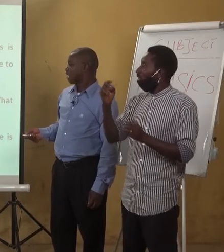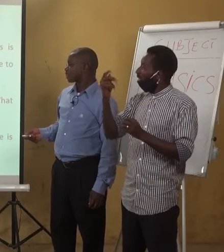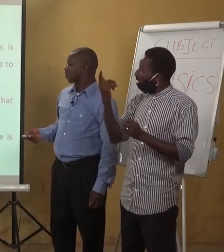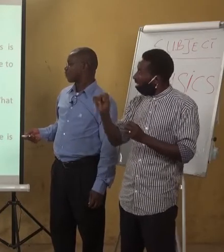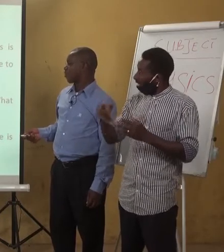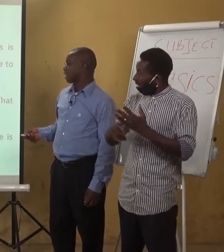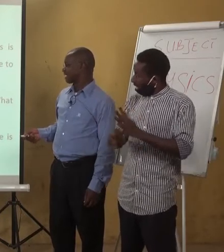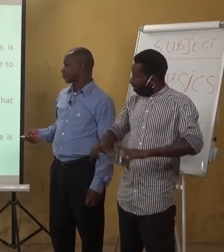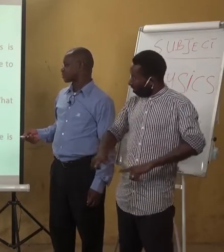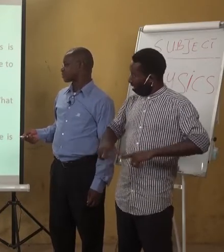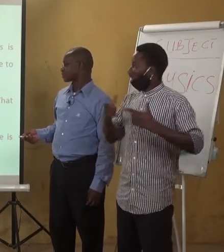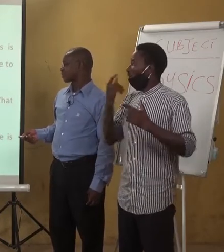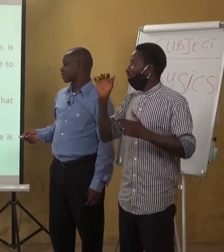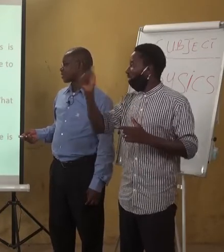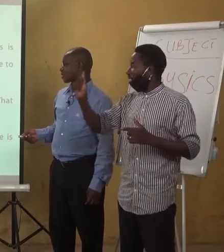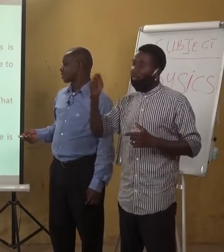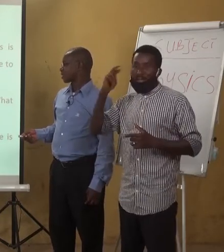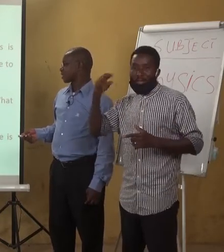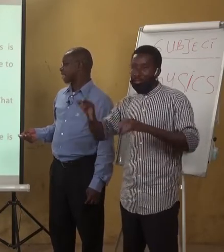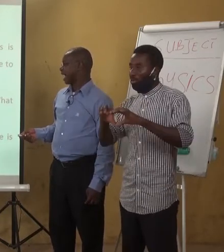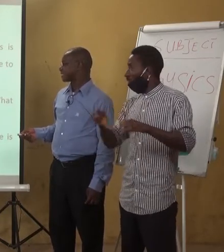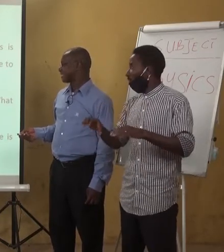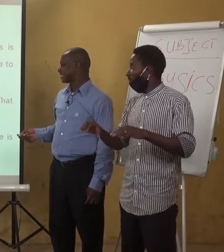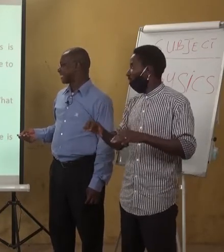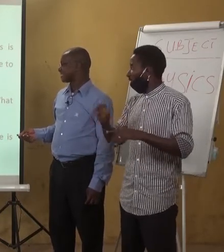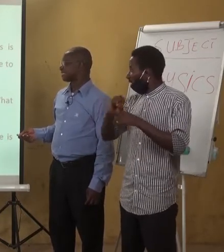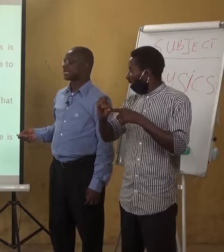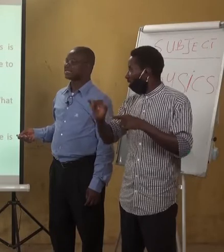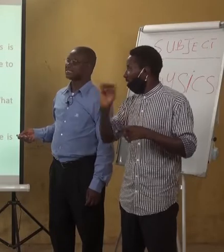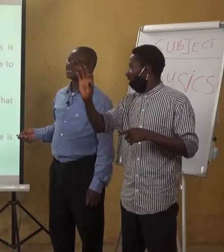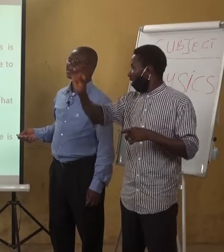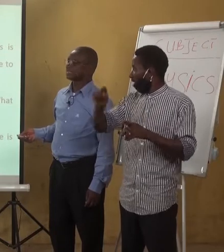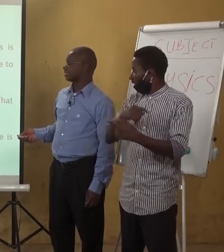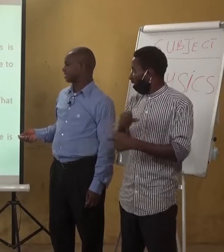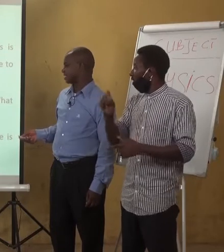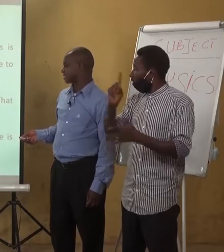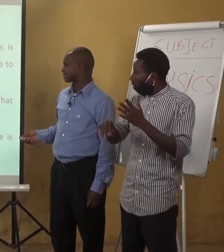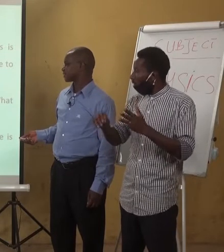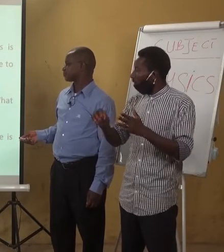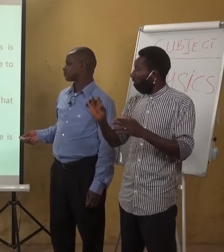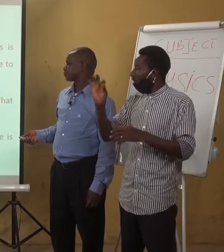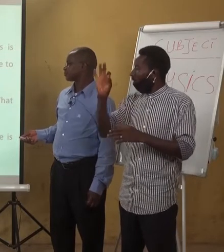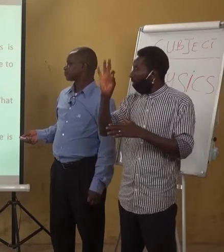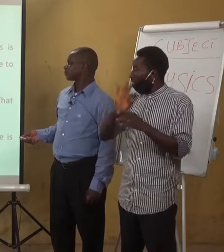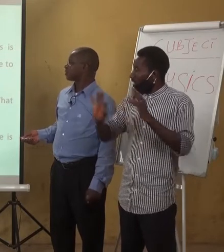What fraction of atoms has decayed in 36 days?